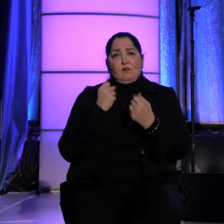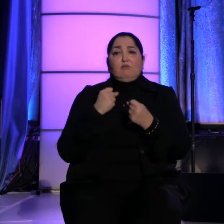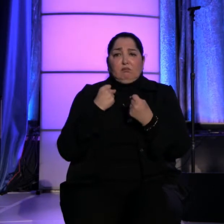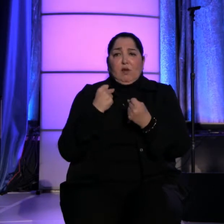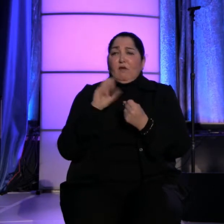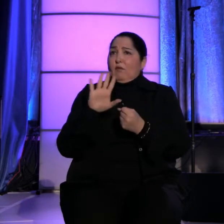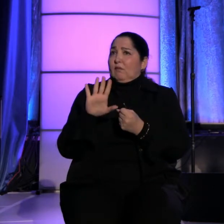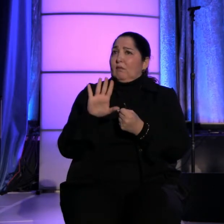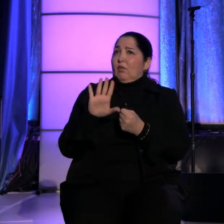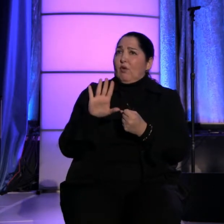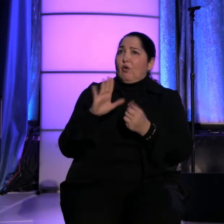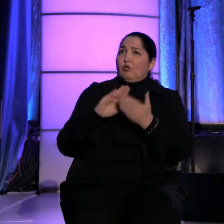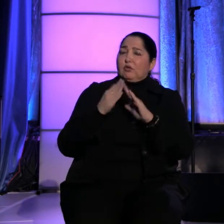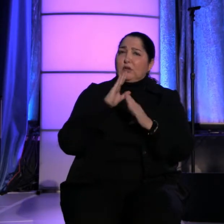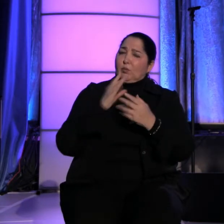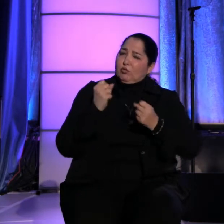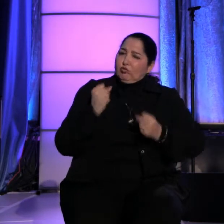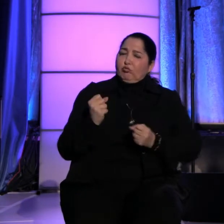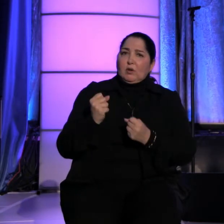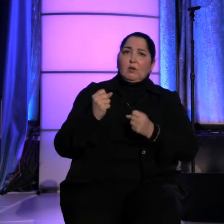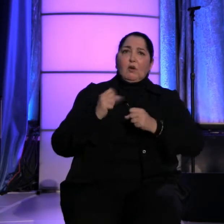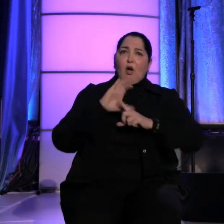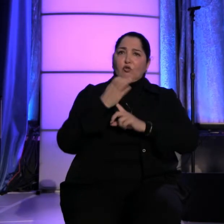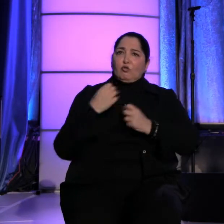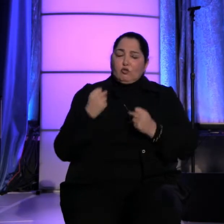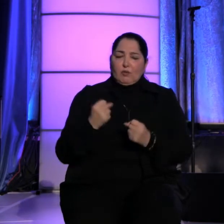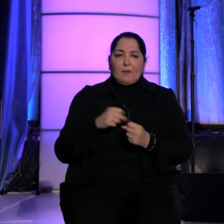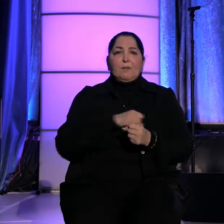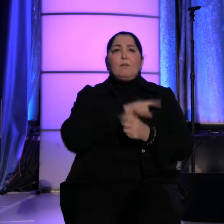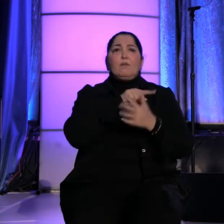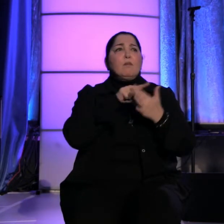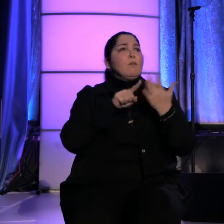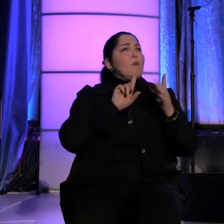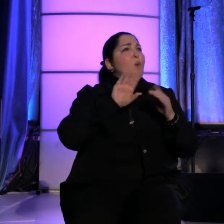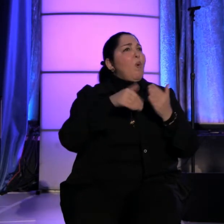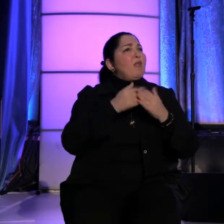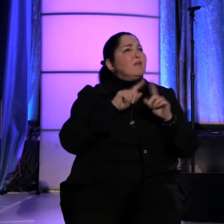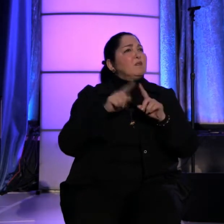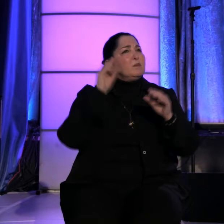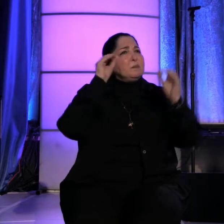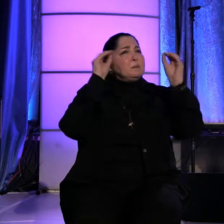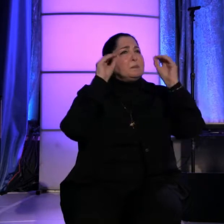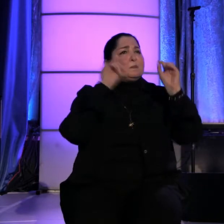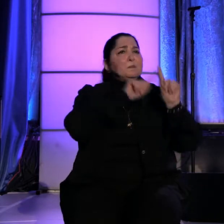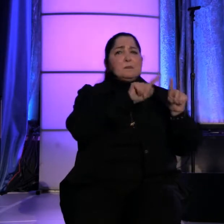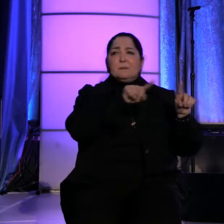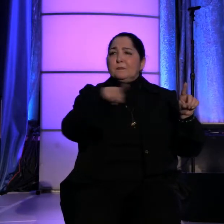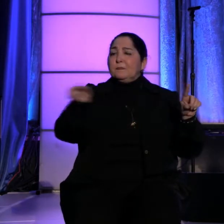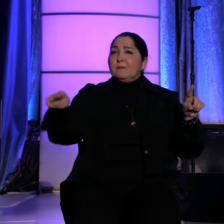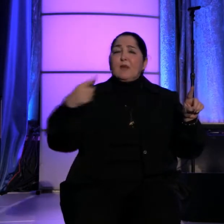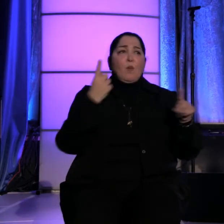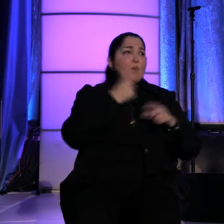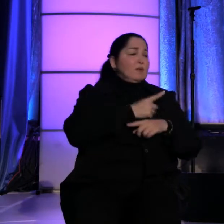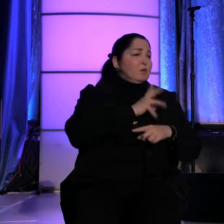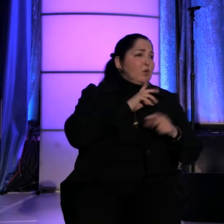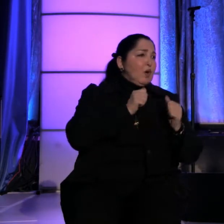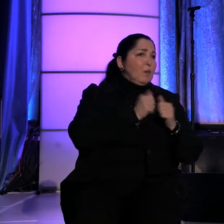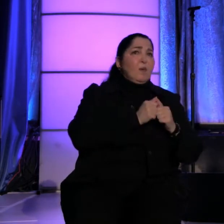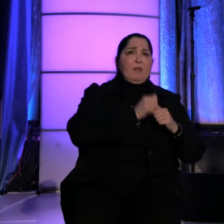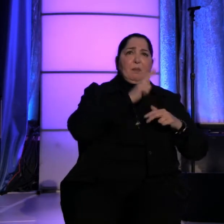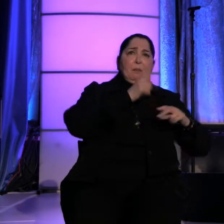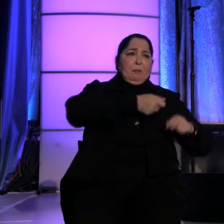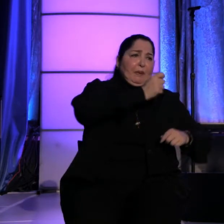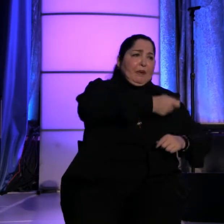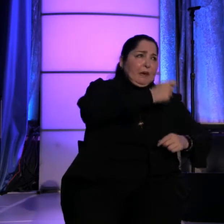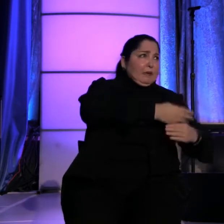city. And all of these were views that needed to be heard. So one day I'd be talking with drywallers, and the next day I'd be talking with